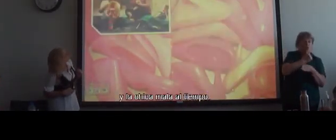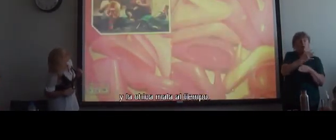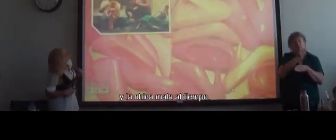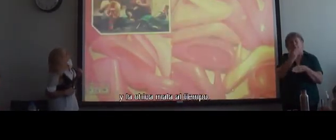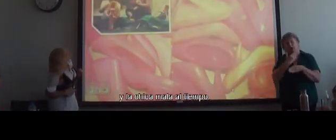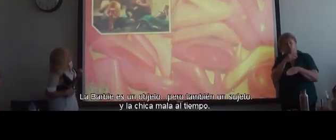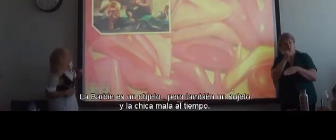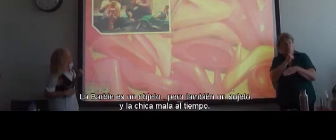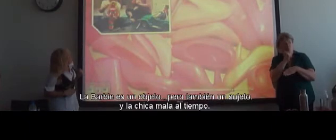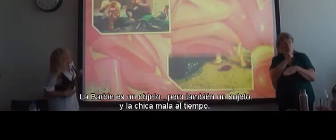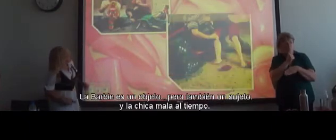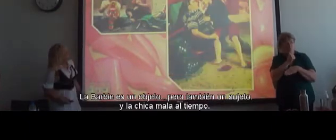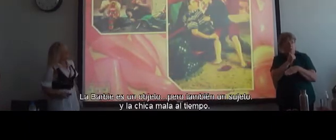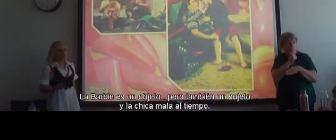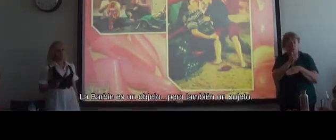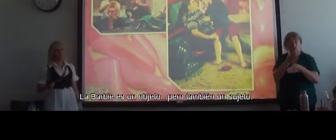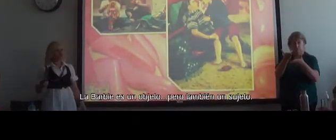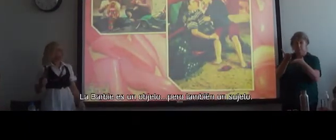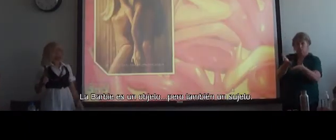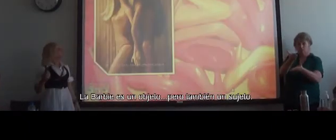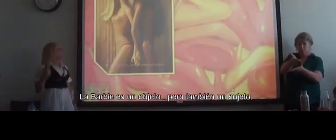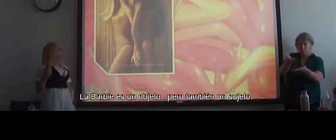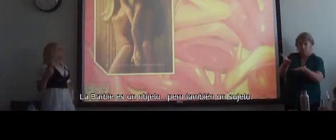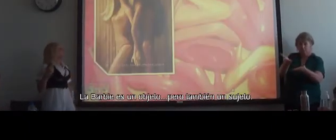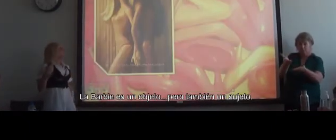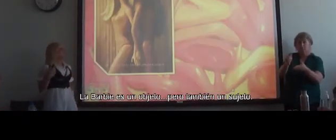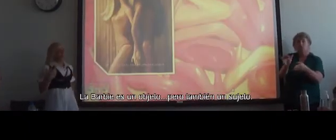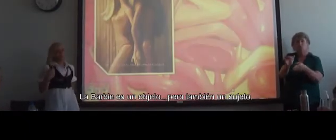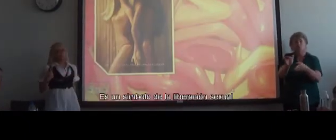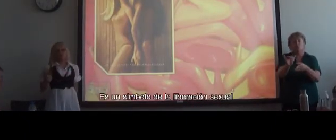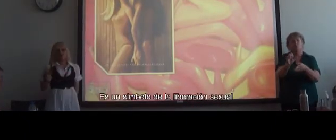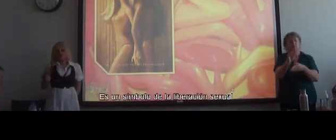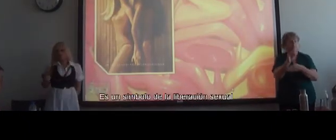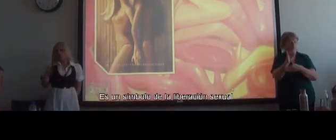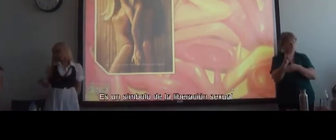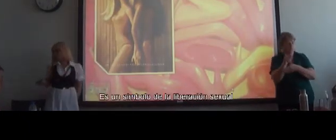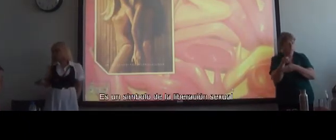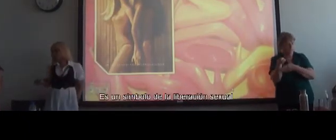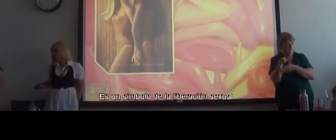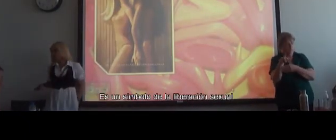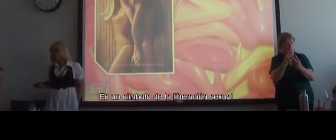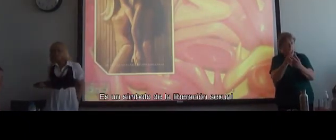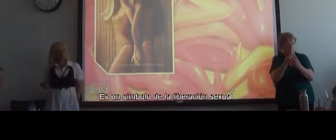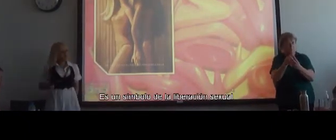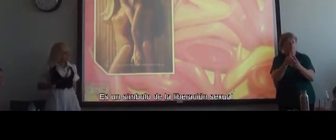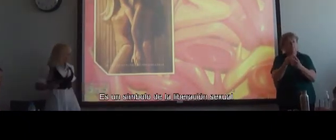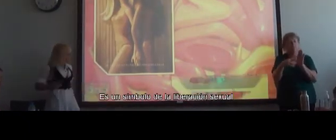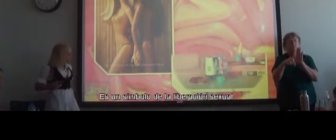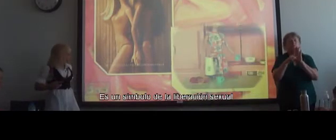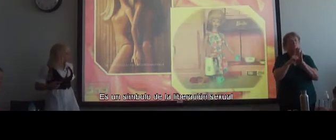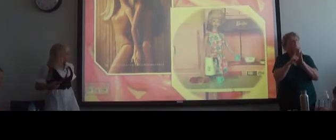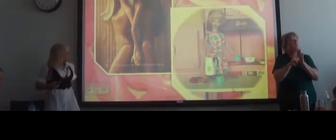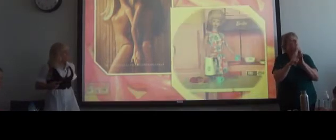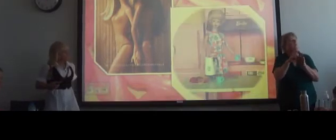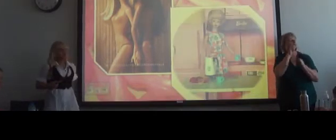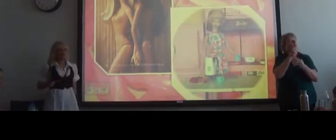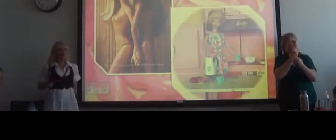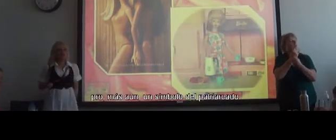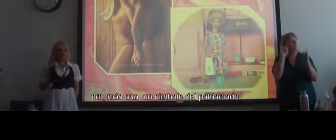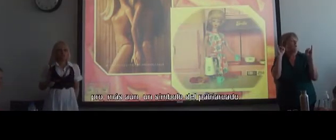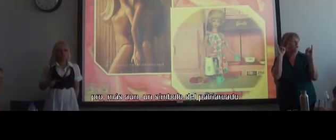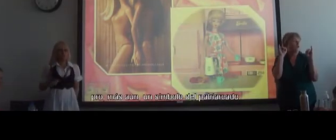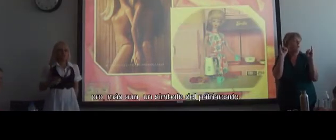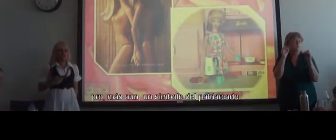time. She's an object, but also a subject. She's a symbol of sexual liberation,